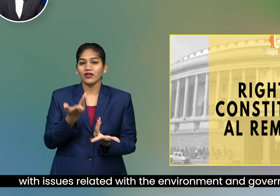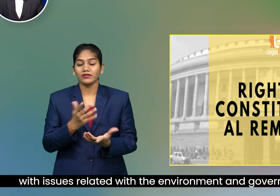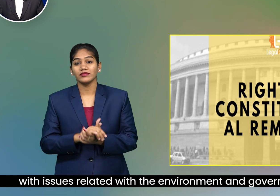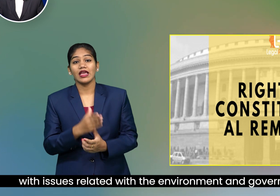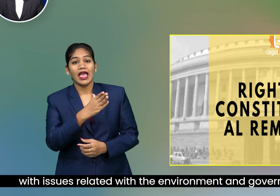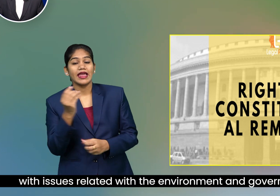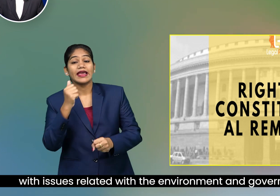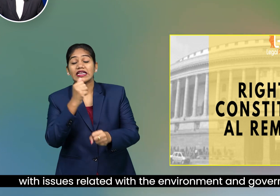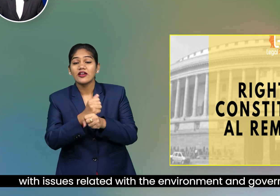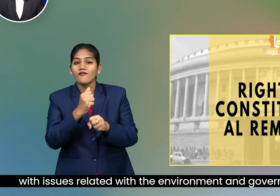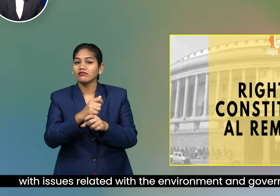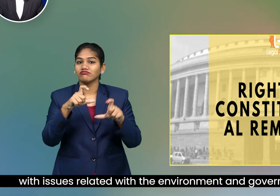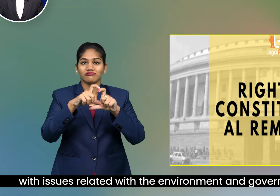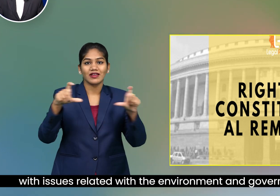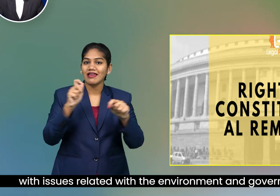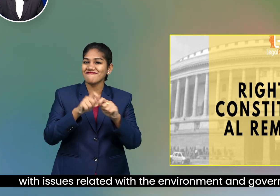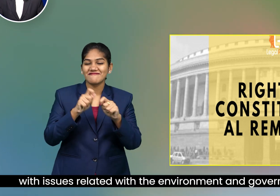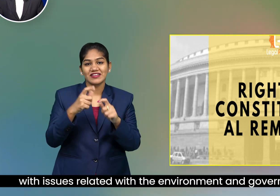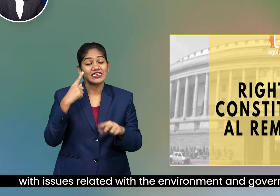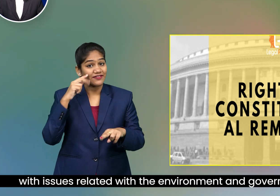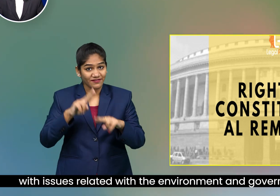and government transparency.